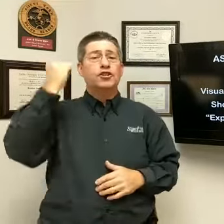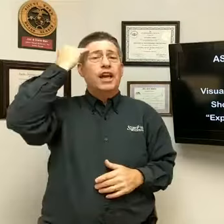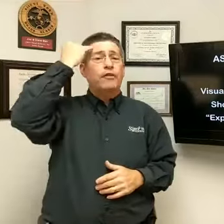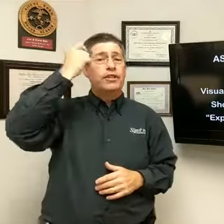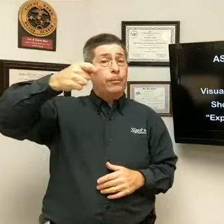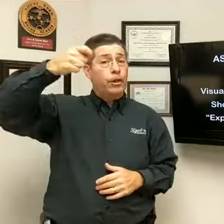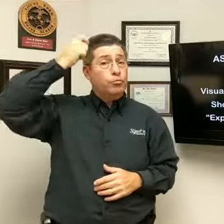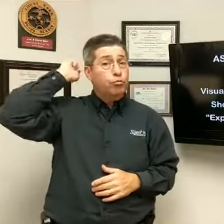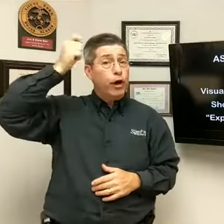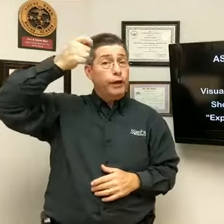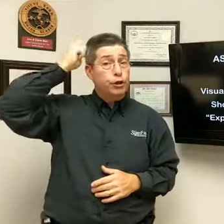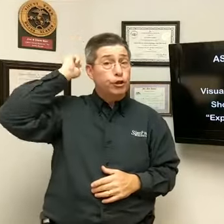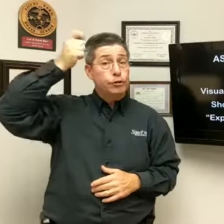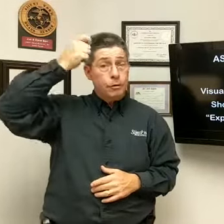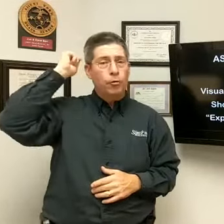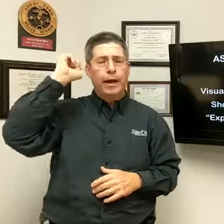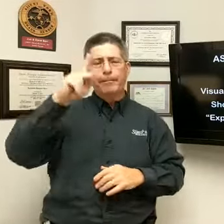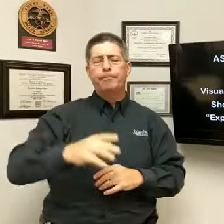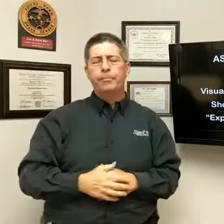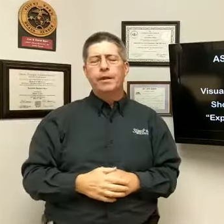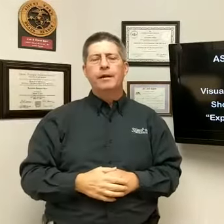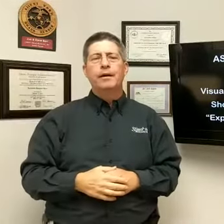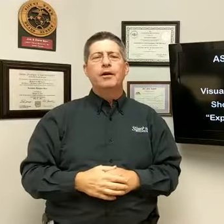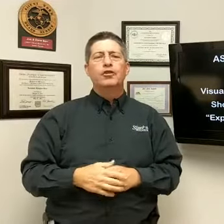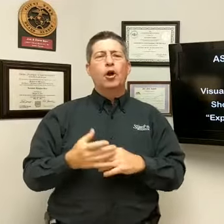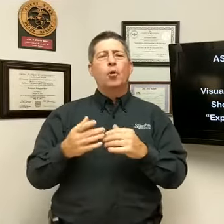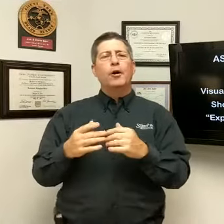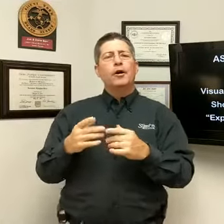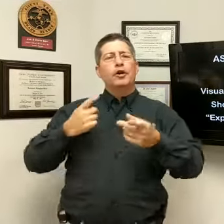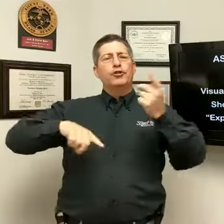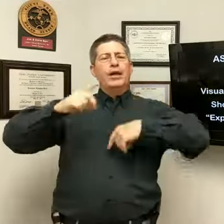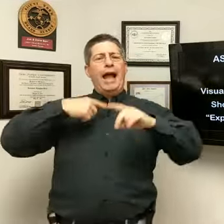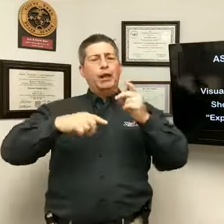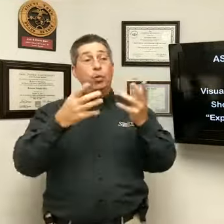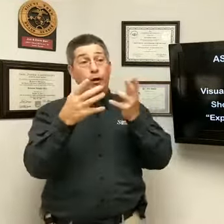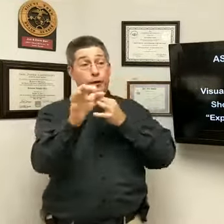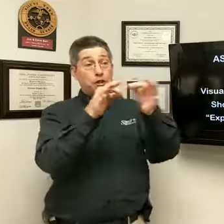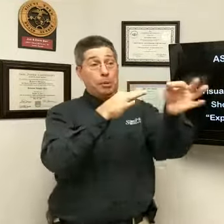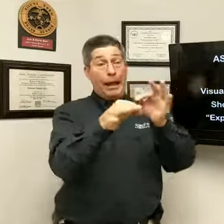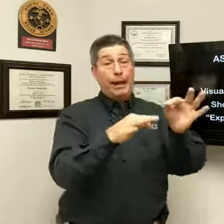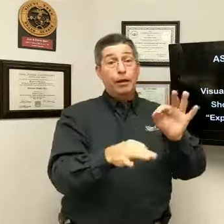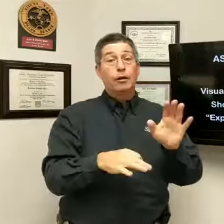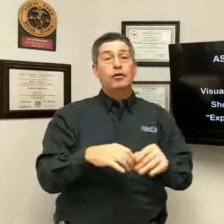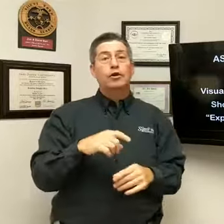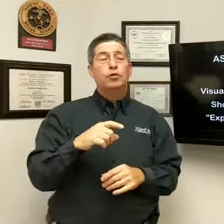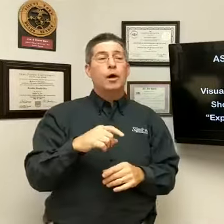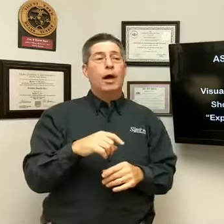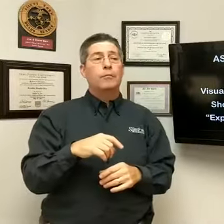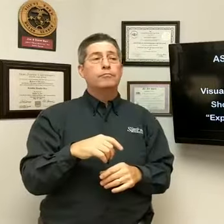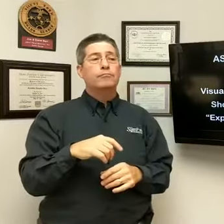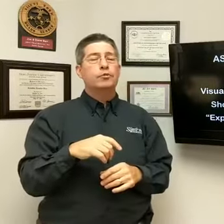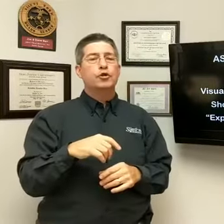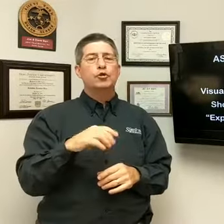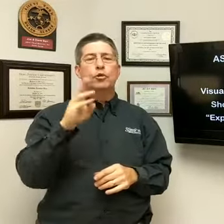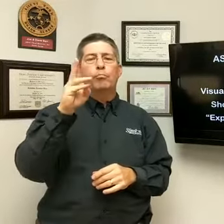for example, it's brush. Okay. So you sign, you want to explain to